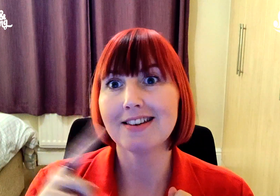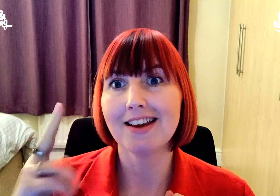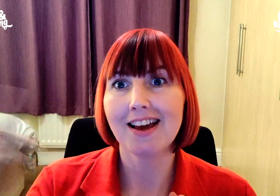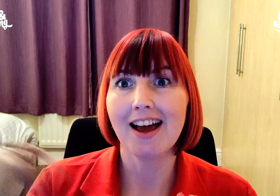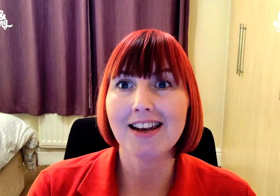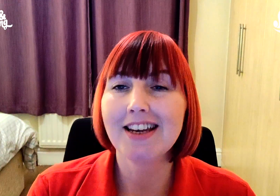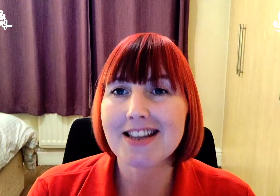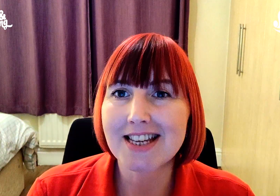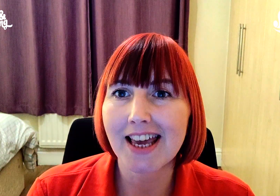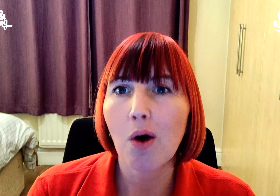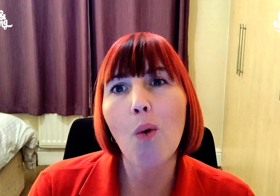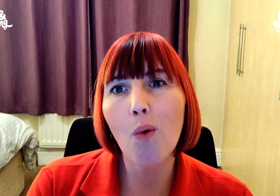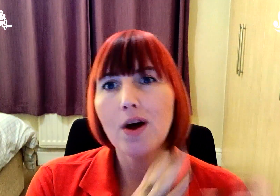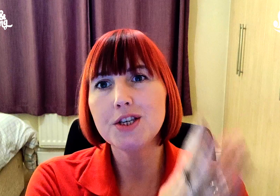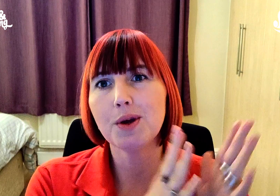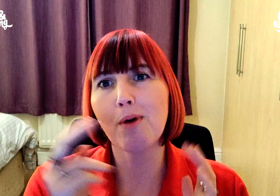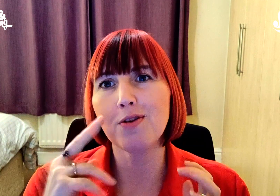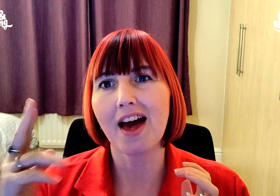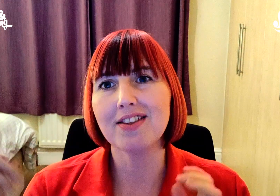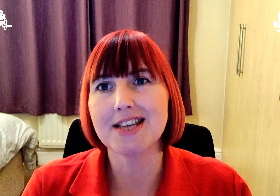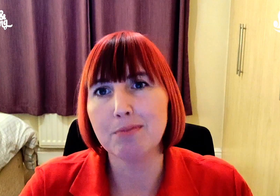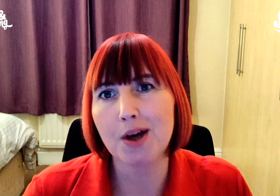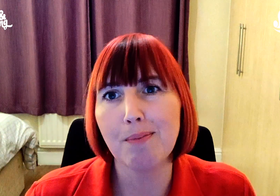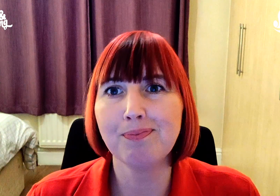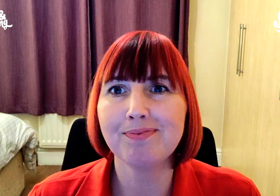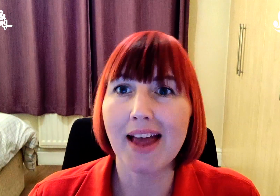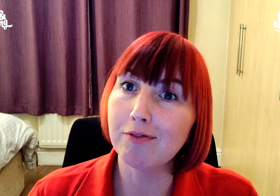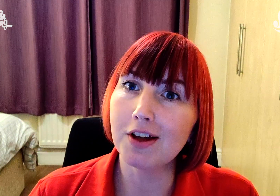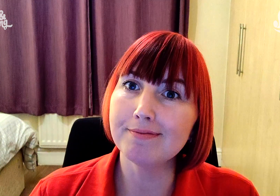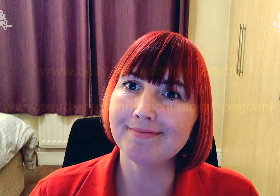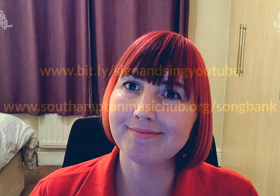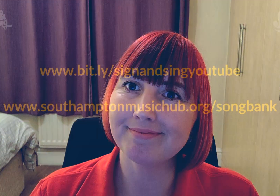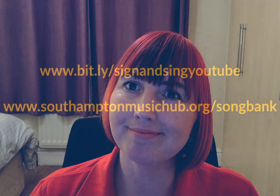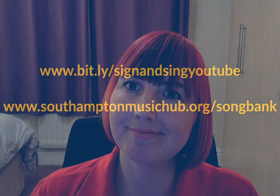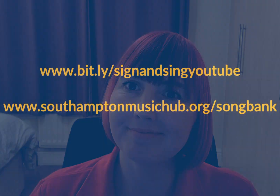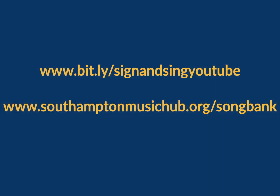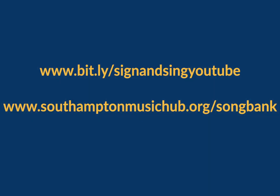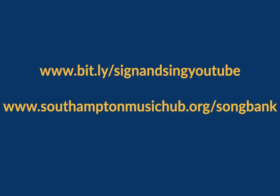signs, at learning the singing, or doing both at the same time. Have fun.